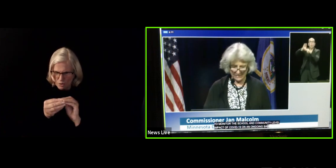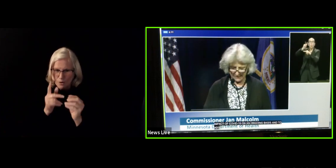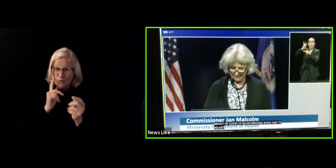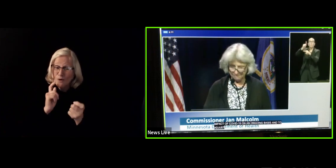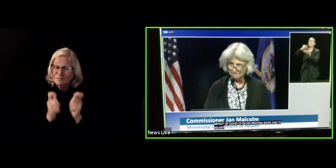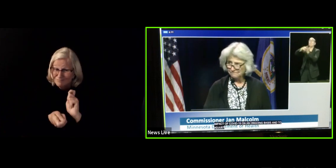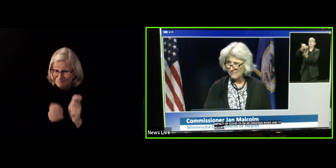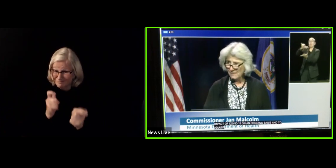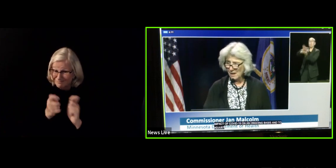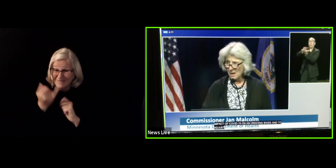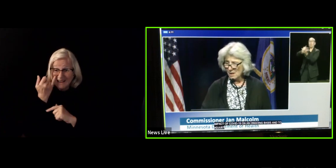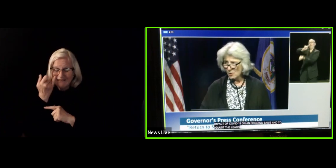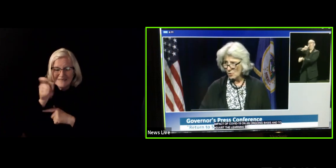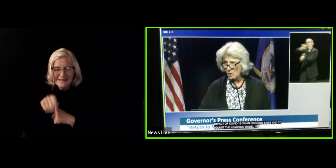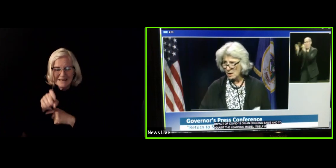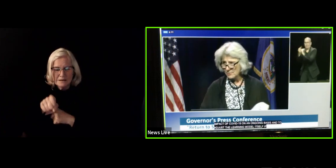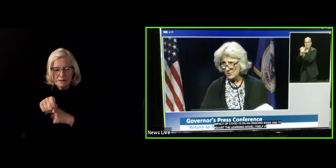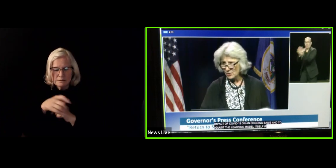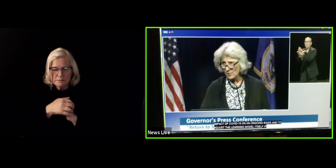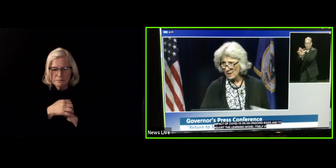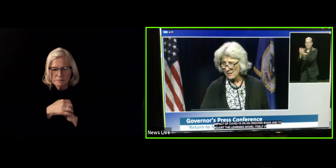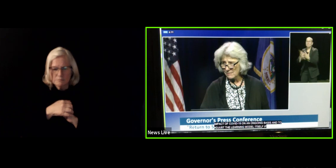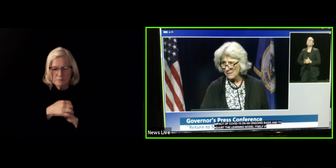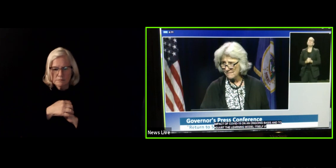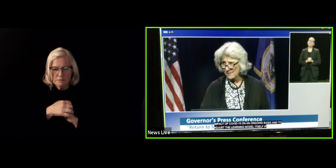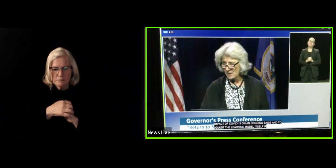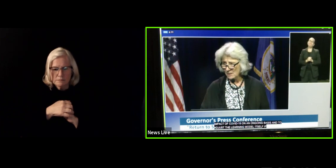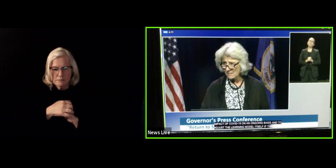needed. So just a quick